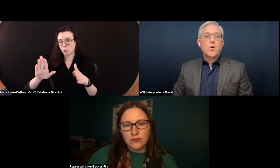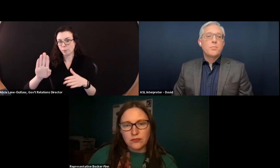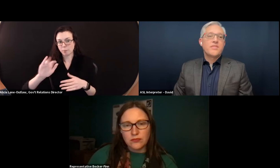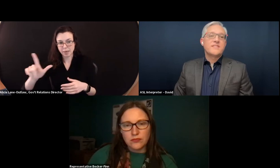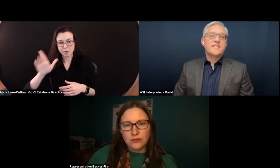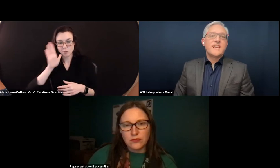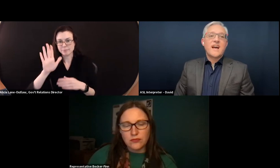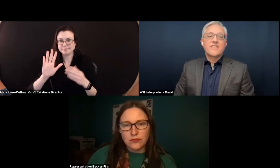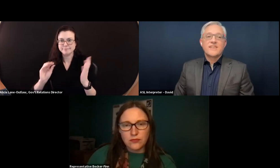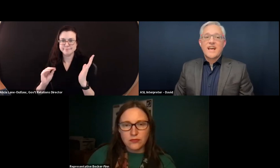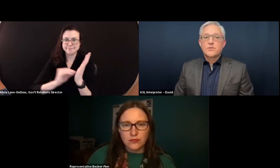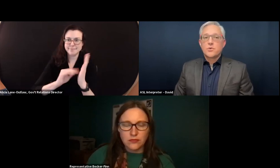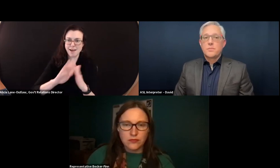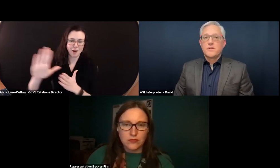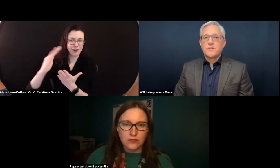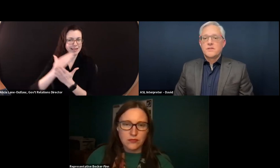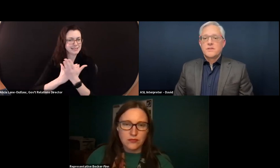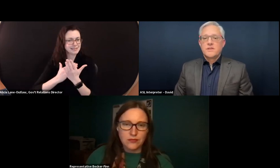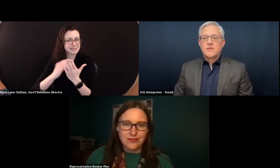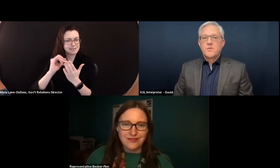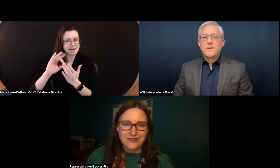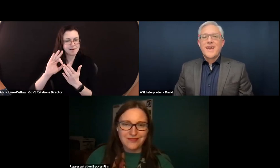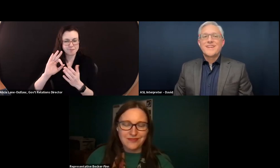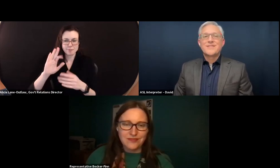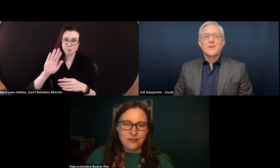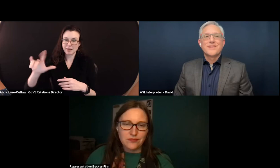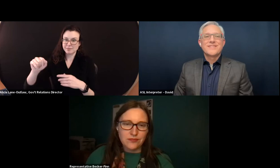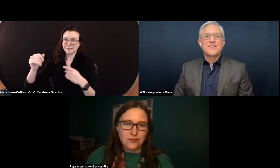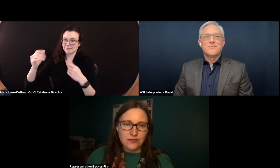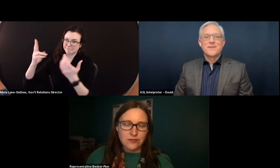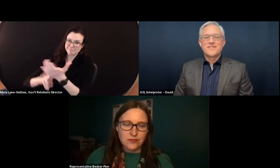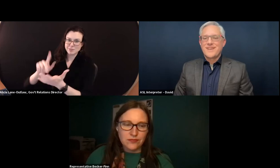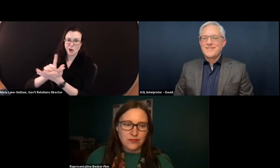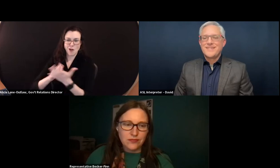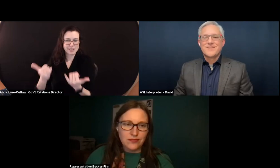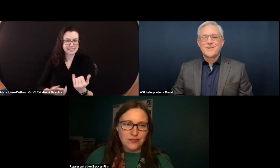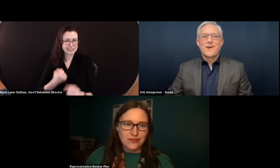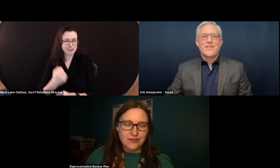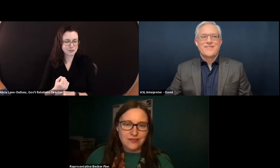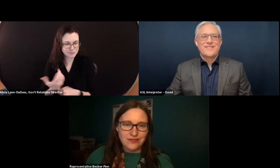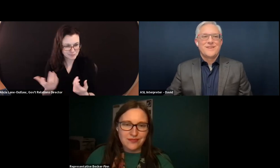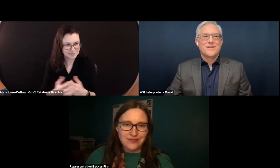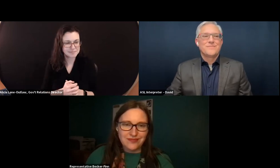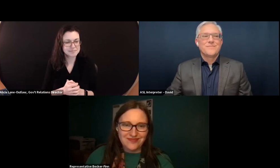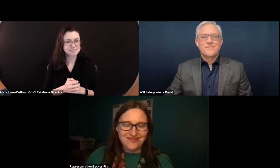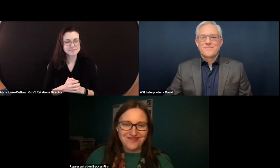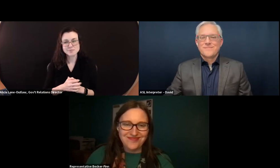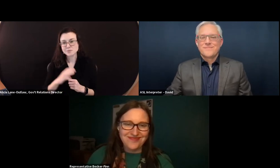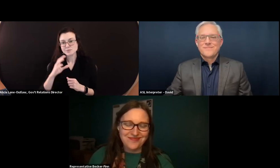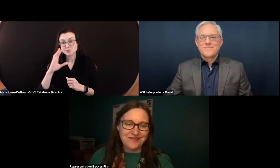We hope the CDI in the classroom bill will be added to her list of bills signed into law this year.